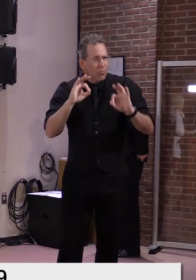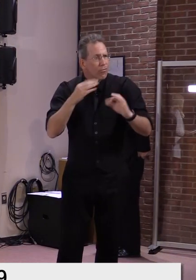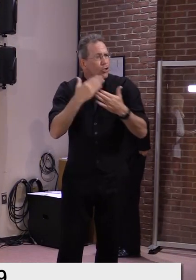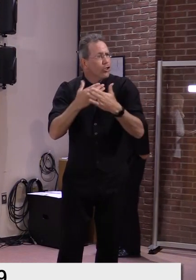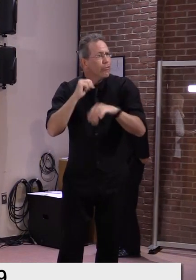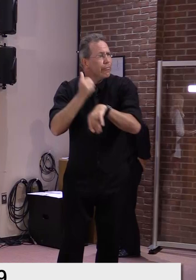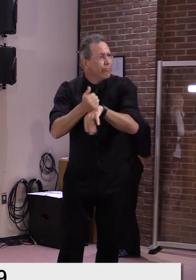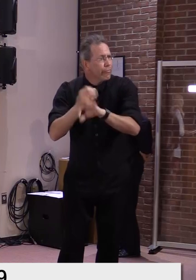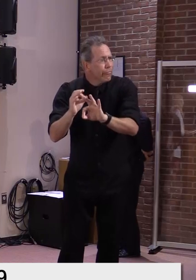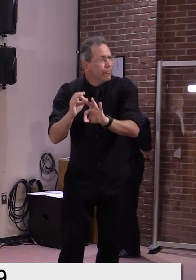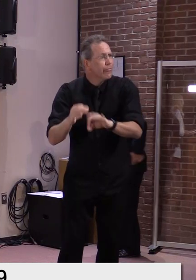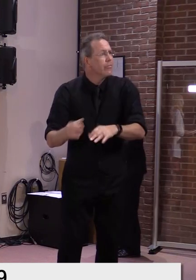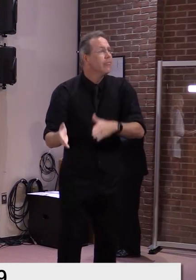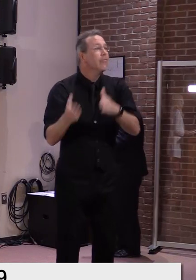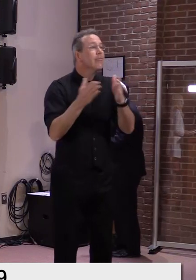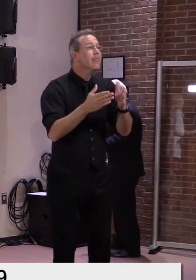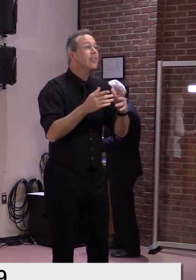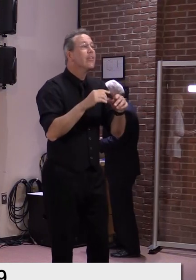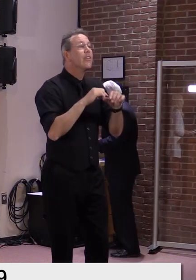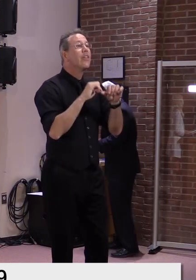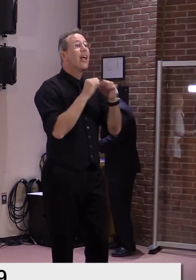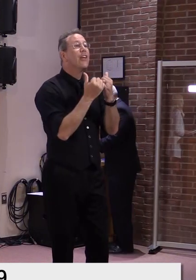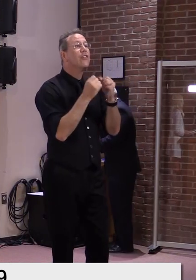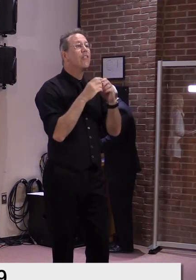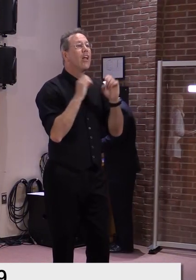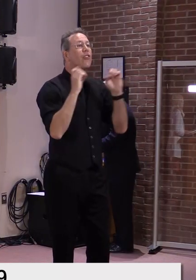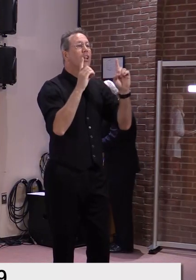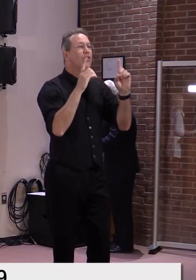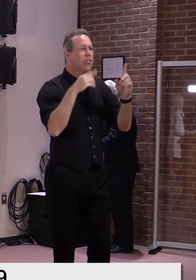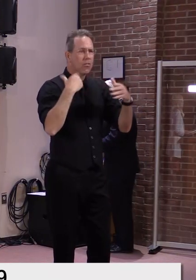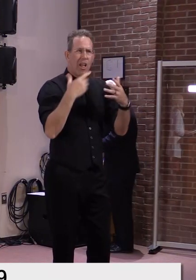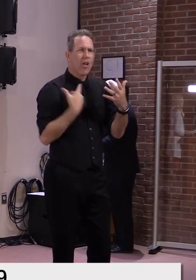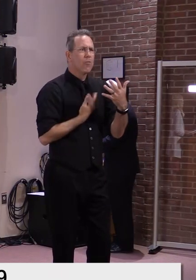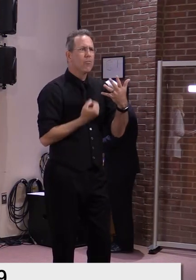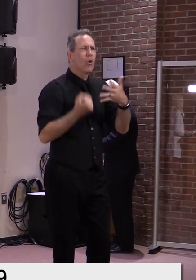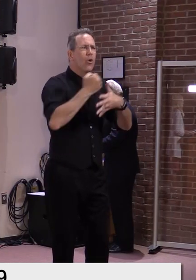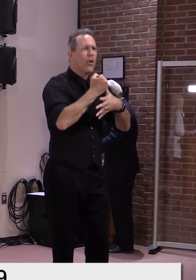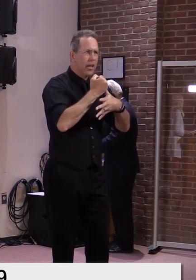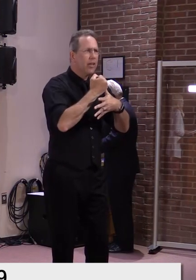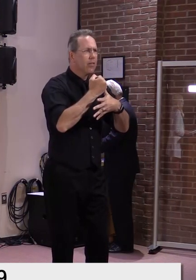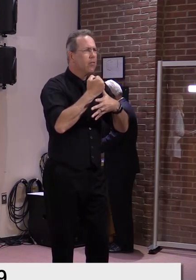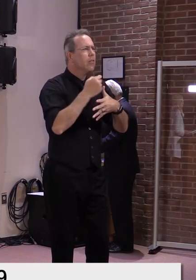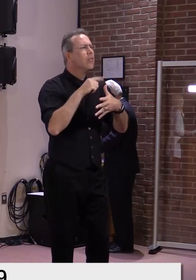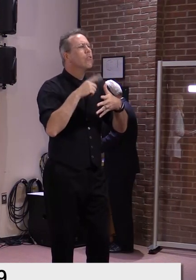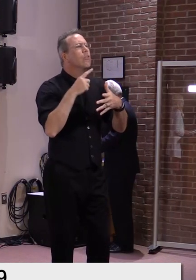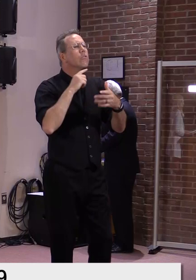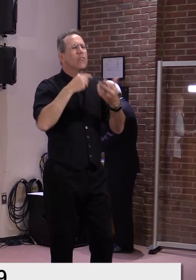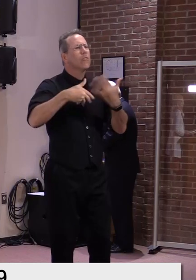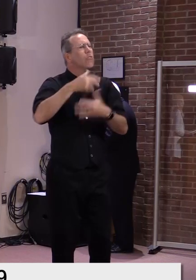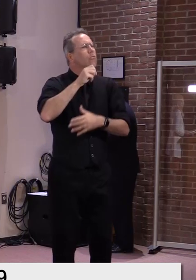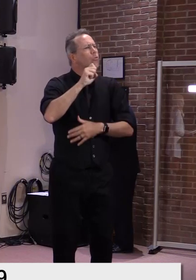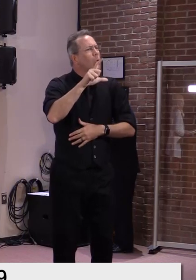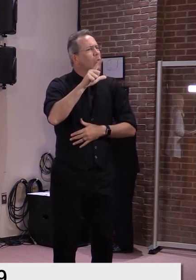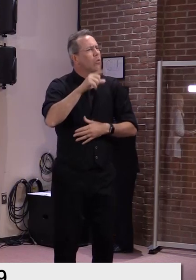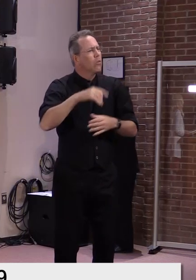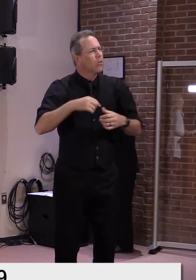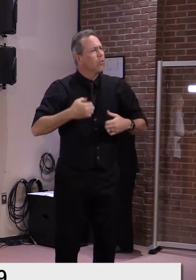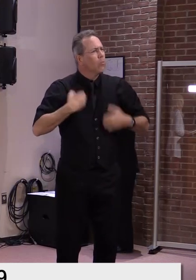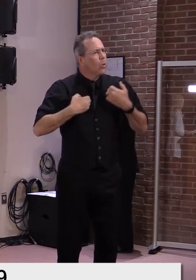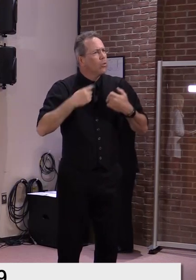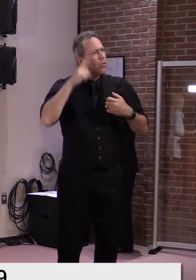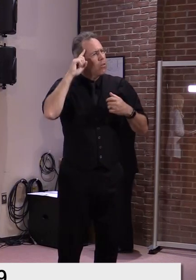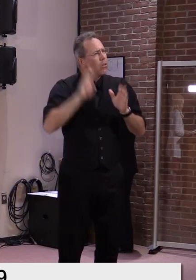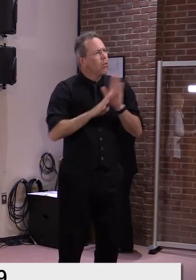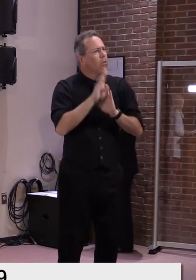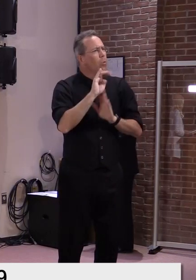Agency of Education putting front and center the need to prioritize the social, emotional, mental health, and well-being of students as